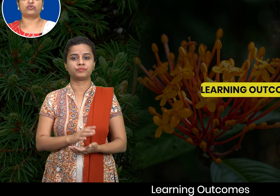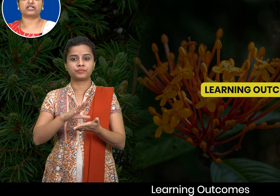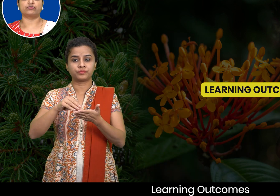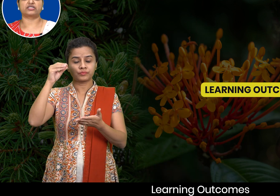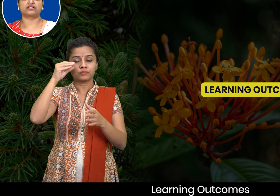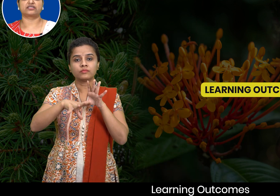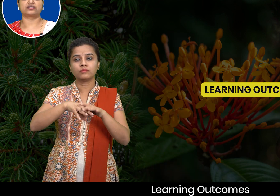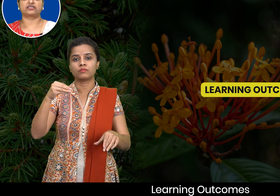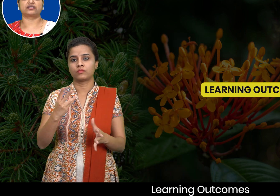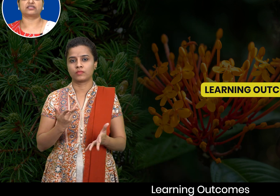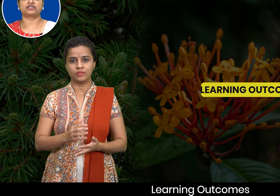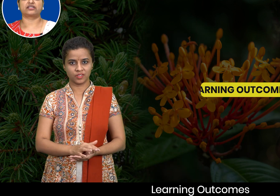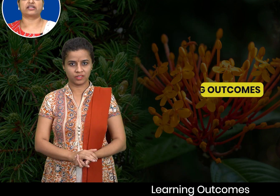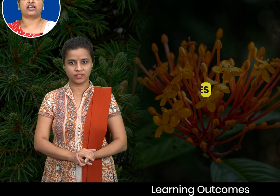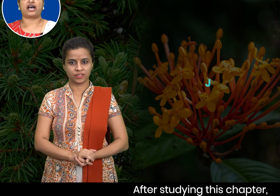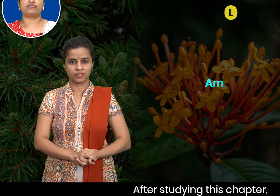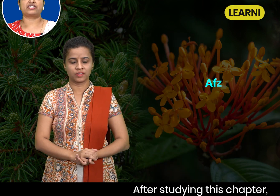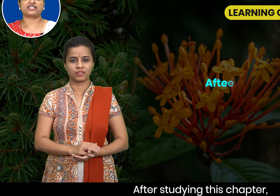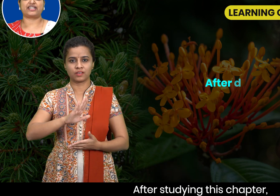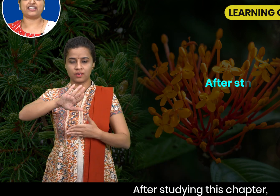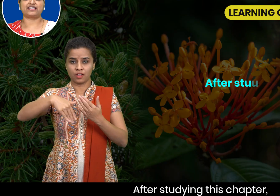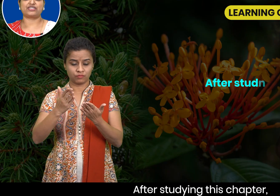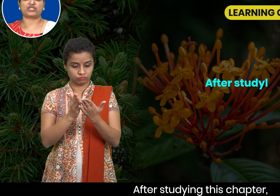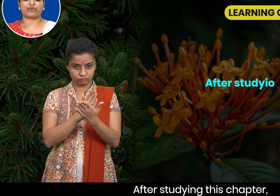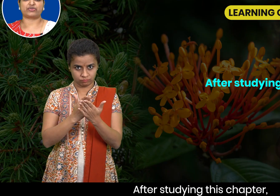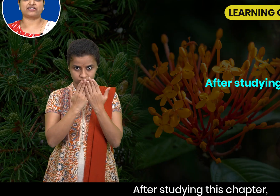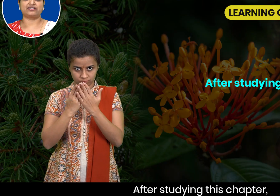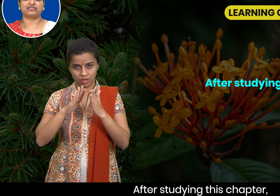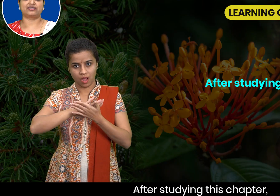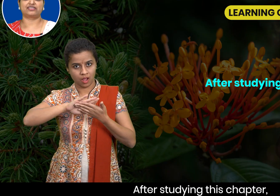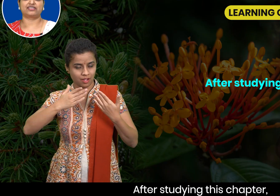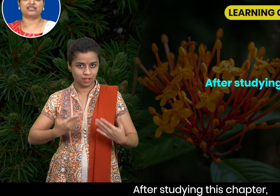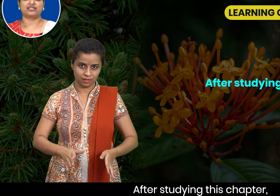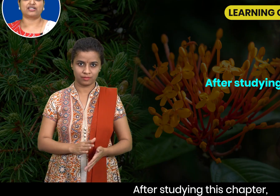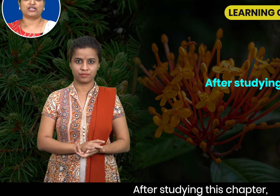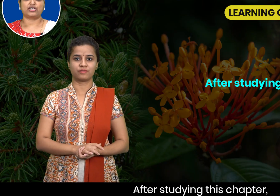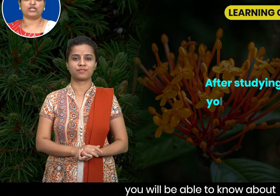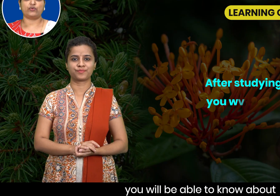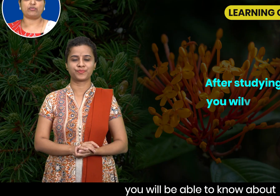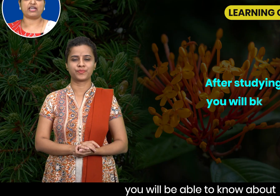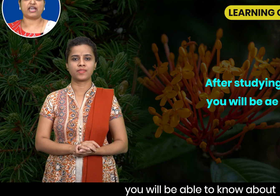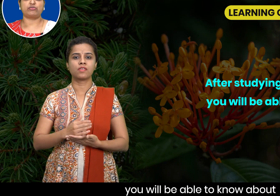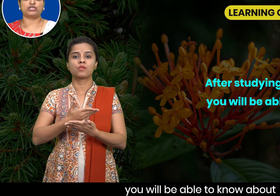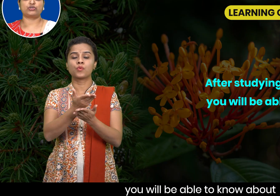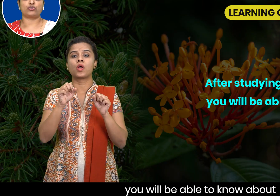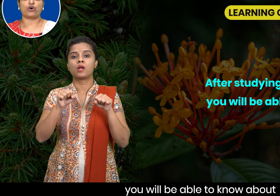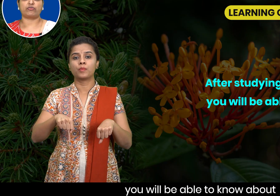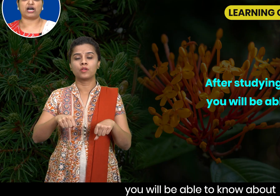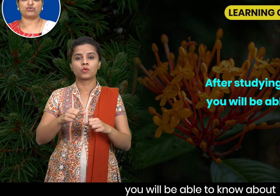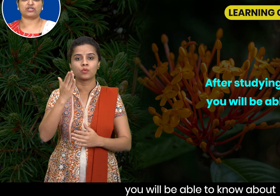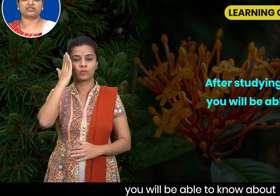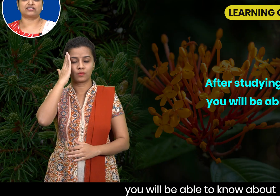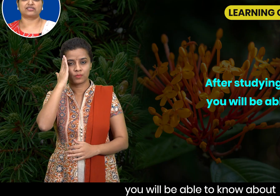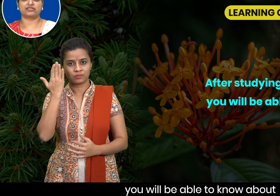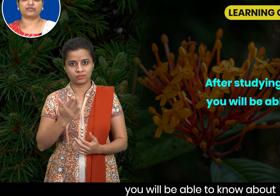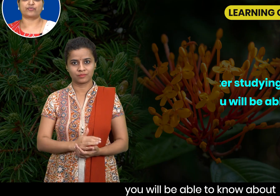Learning outcomes. After studying this chapter, you will be able to know